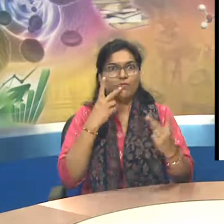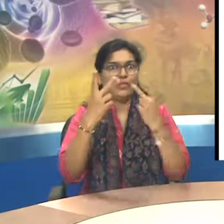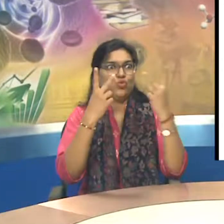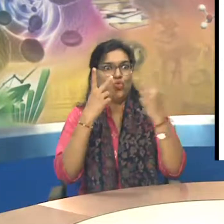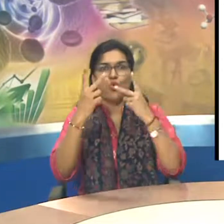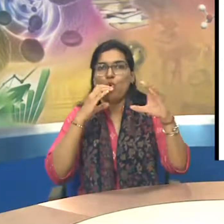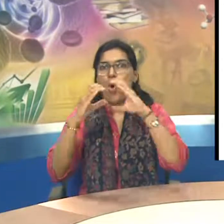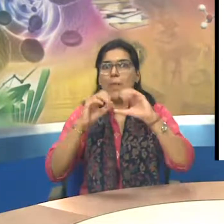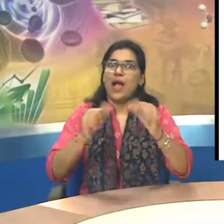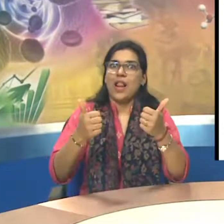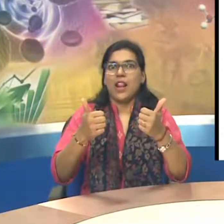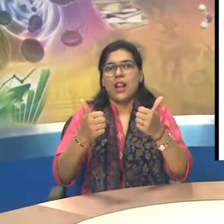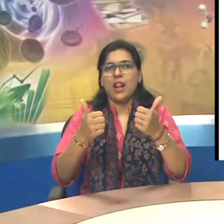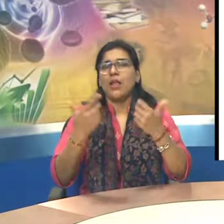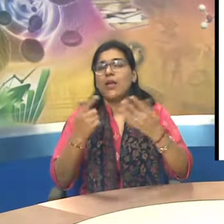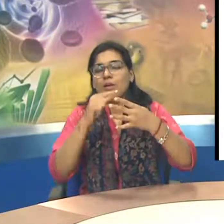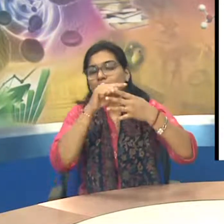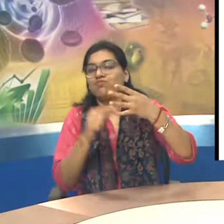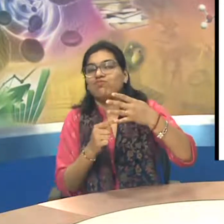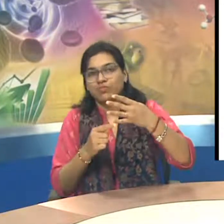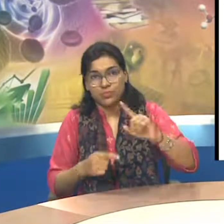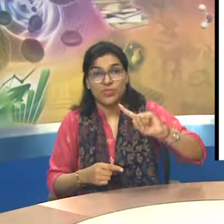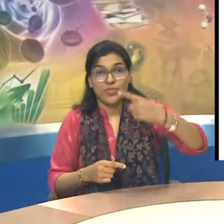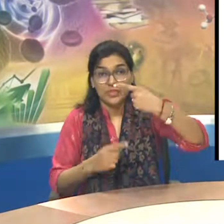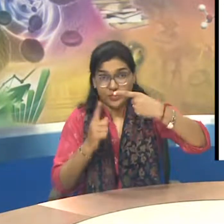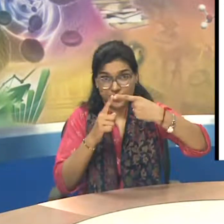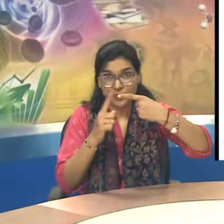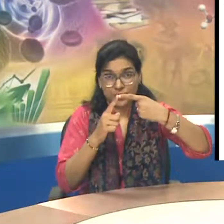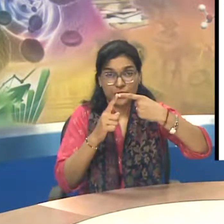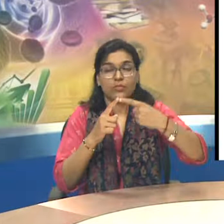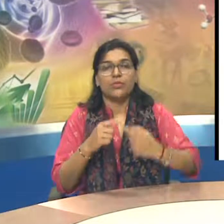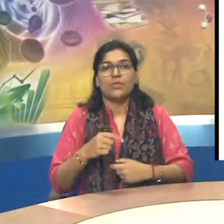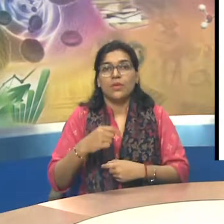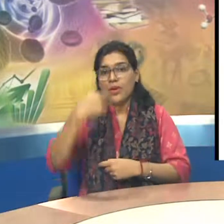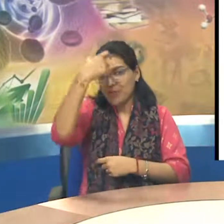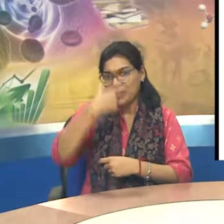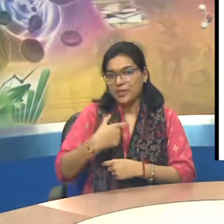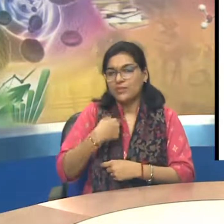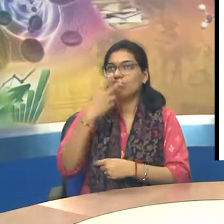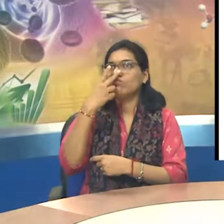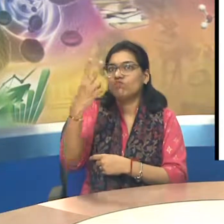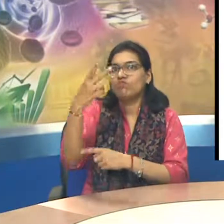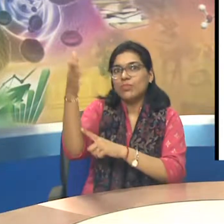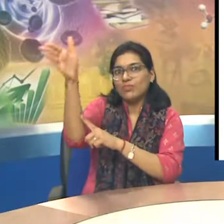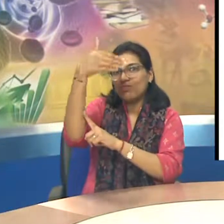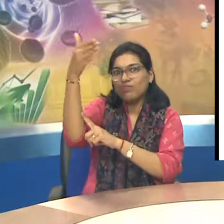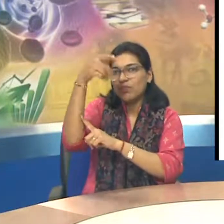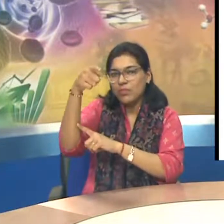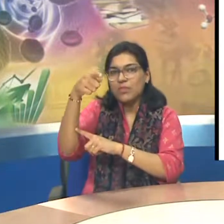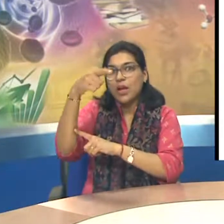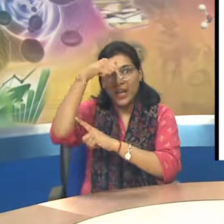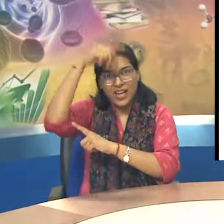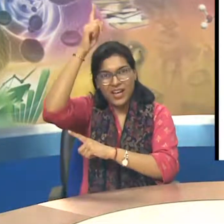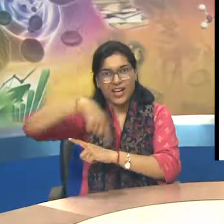Question 2. Which of the following is an example of visual